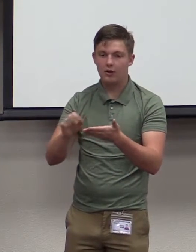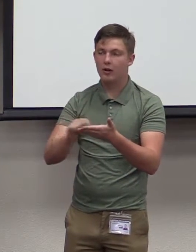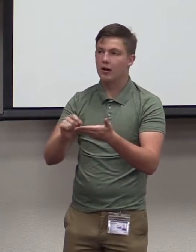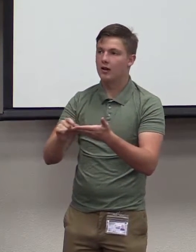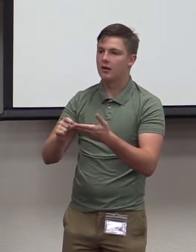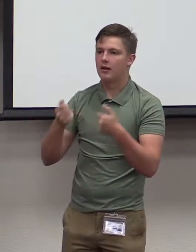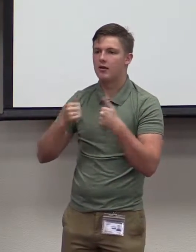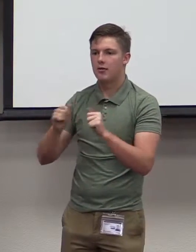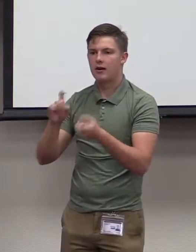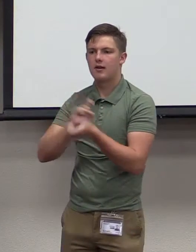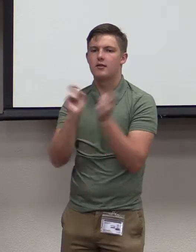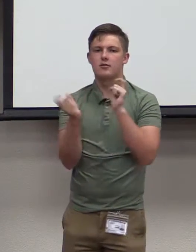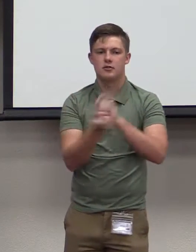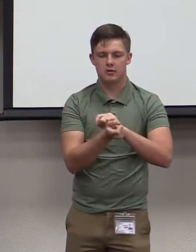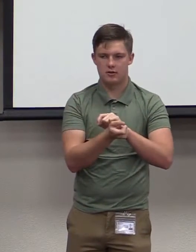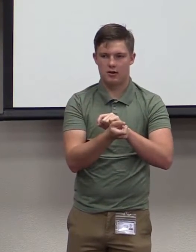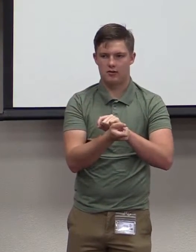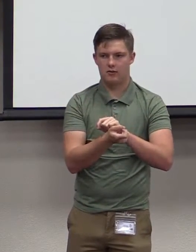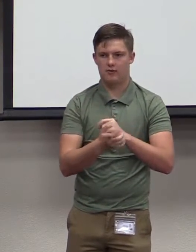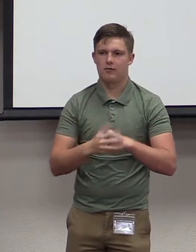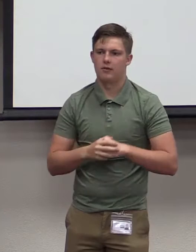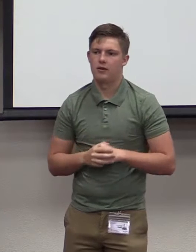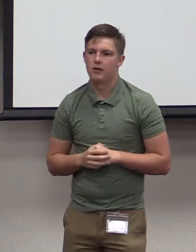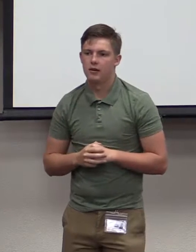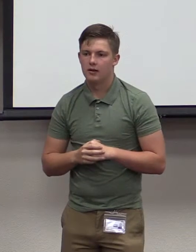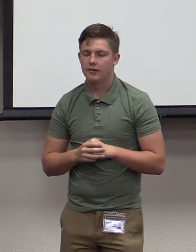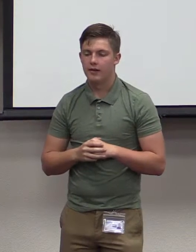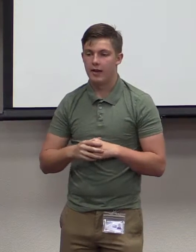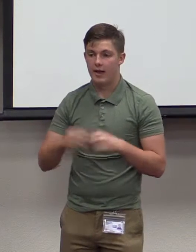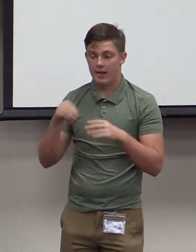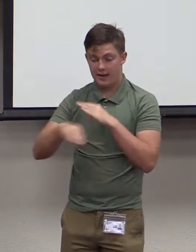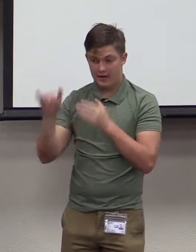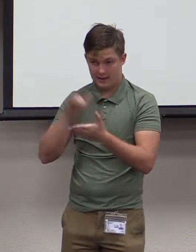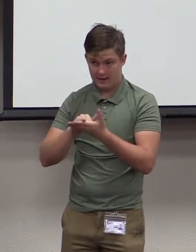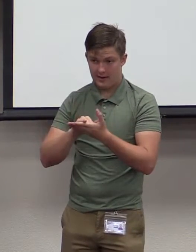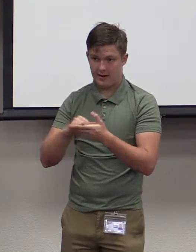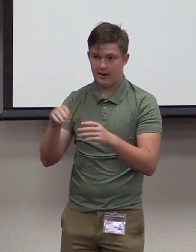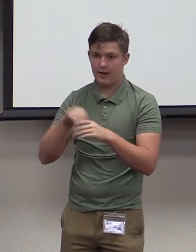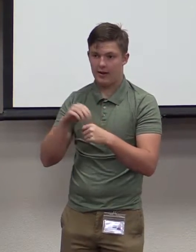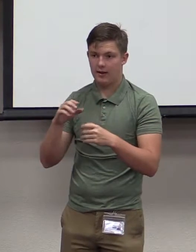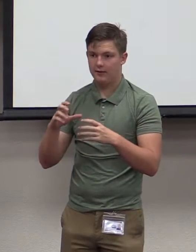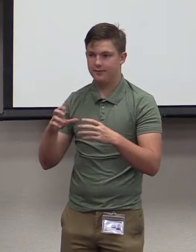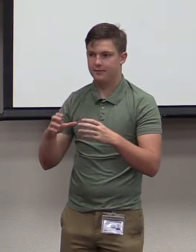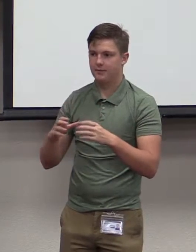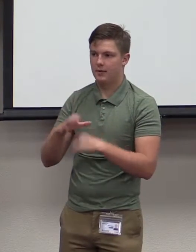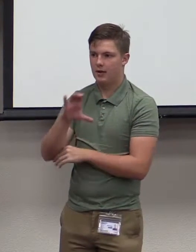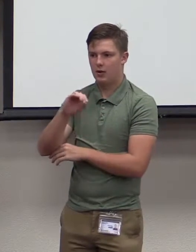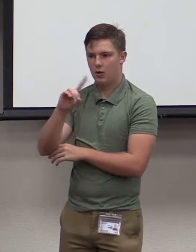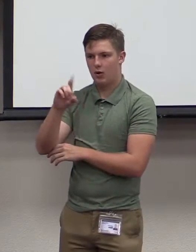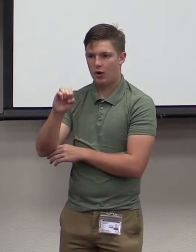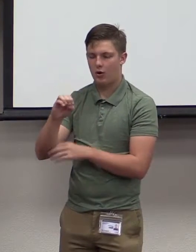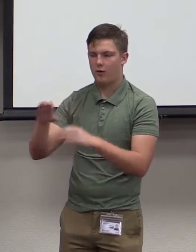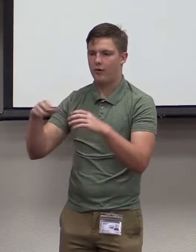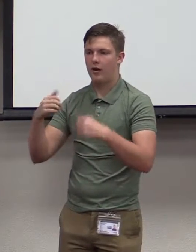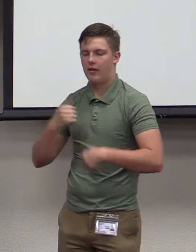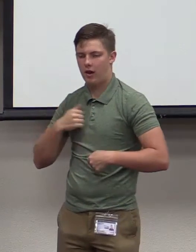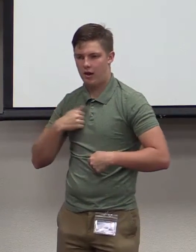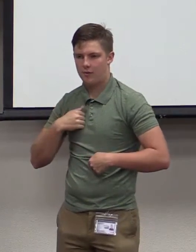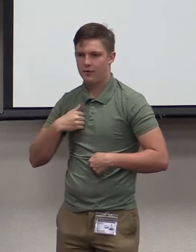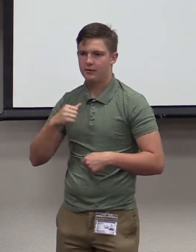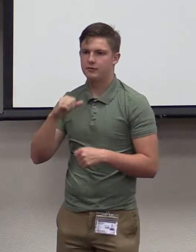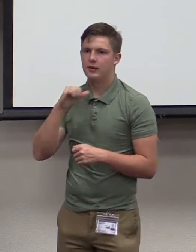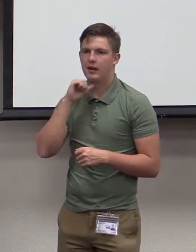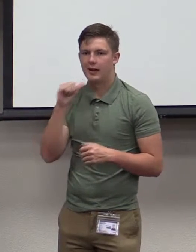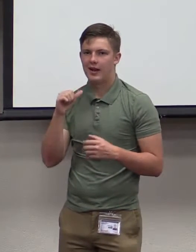himself transferred off of the base. And in the code of the Corps, that didn't set very